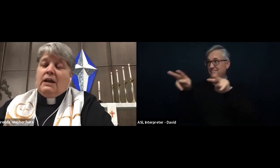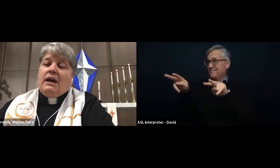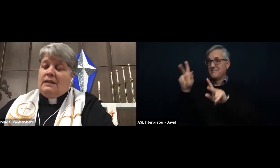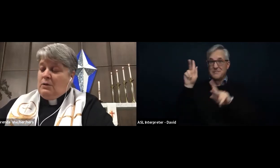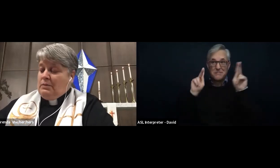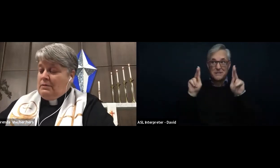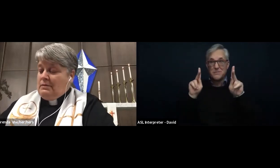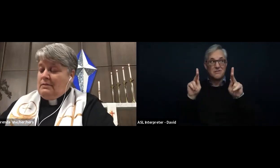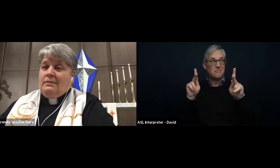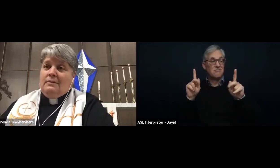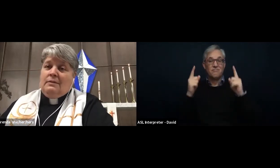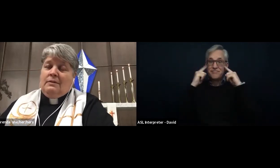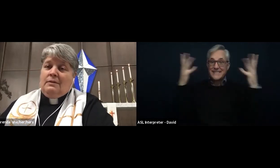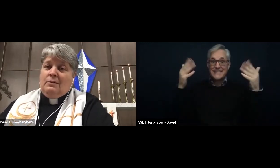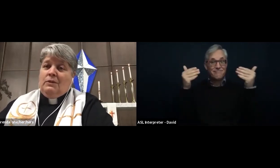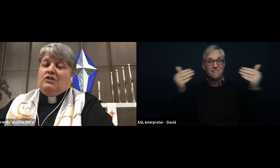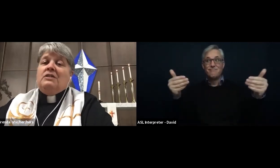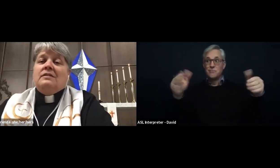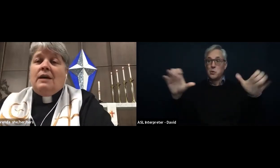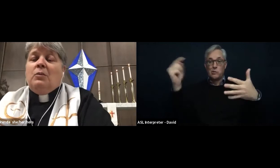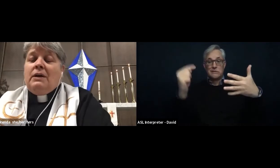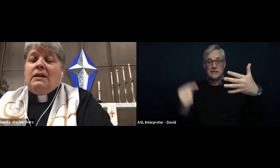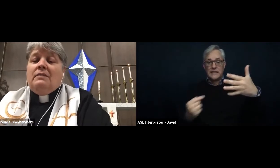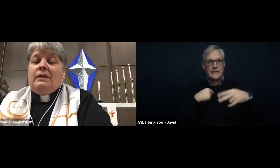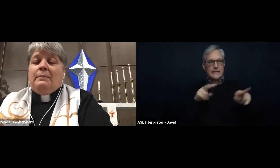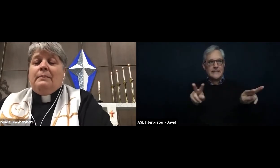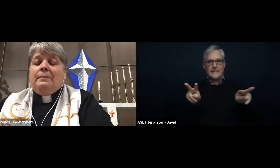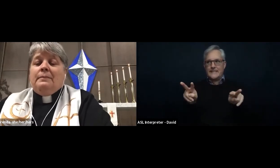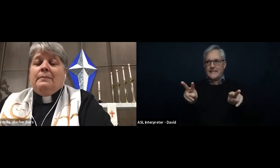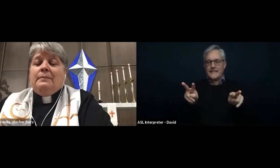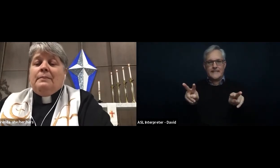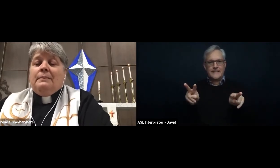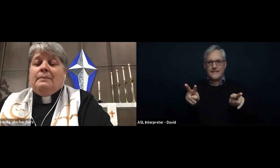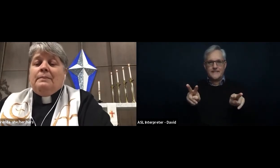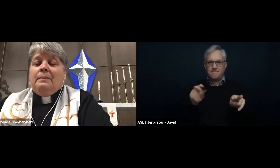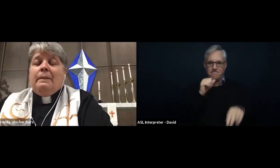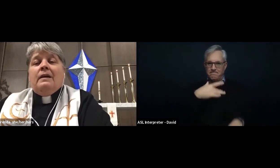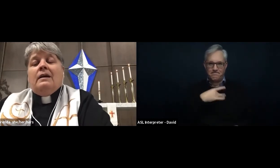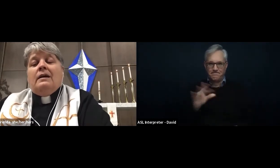But with God's help, with Jesus' help, I love them.